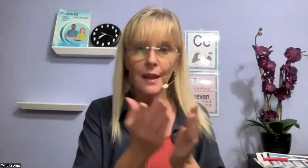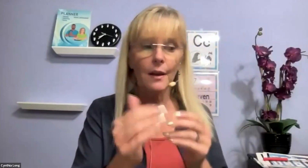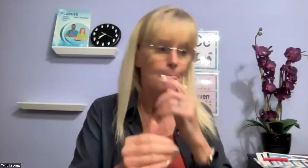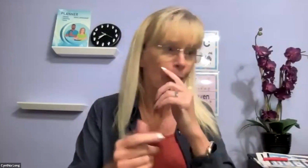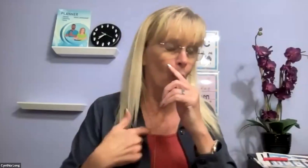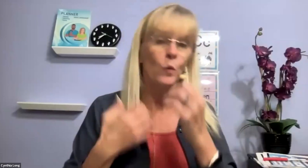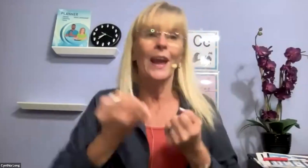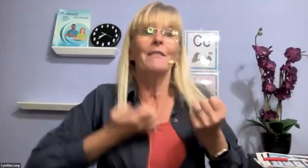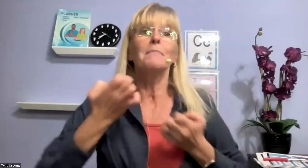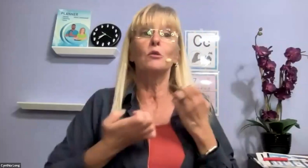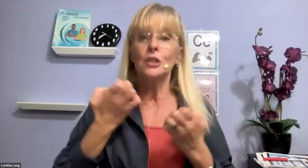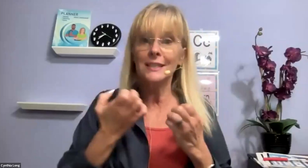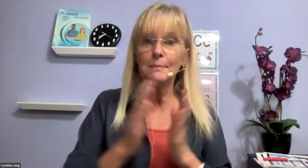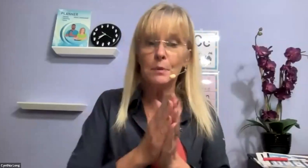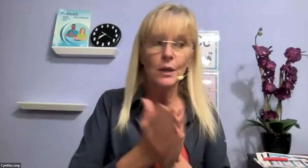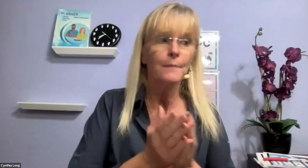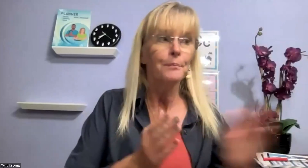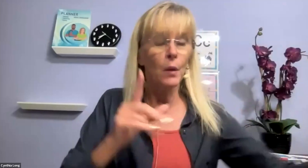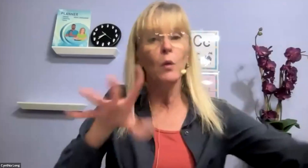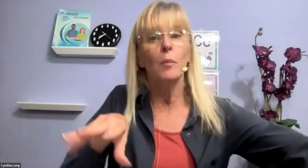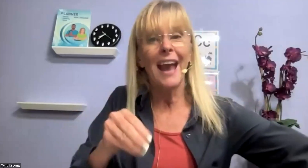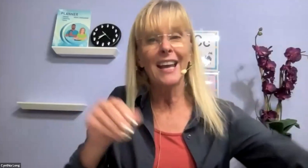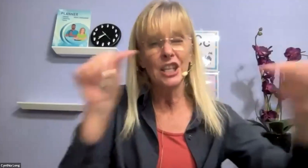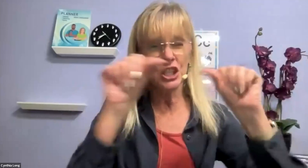there. We have emotions book, and we will be adding